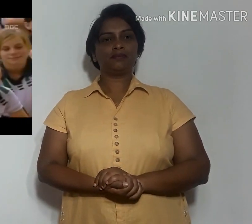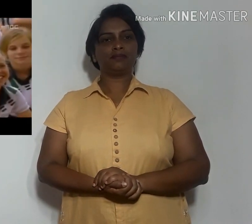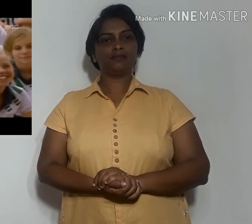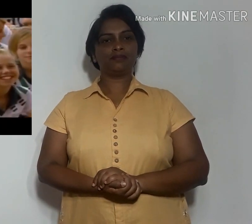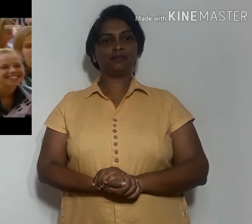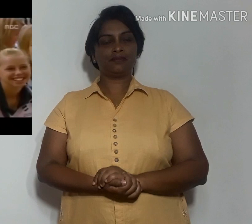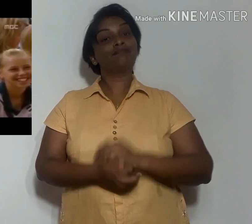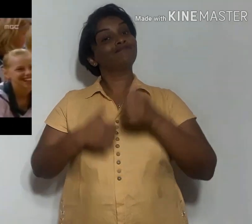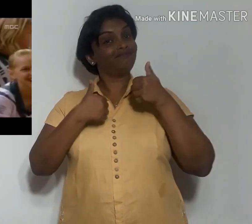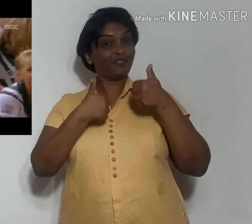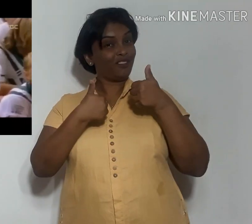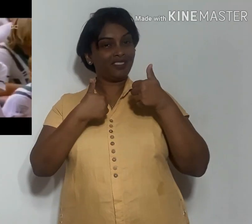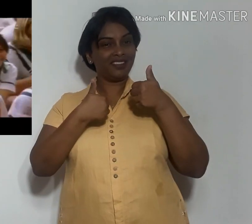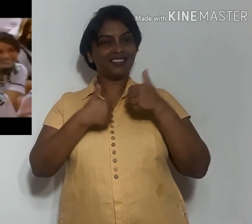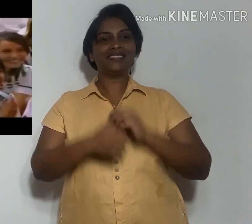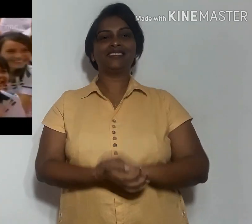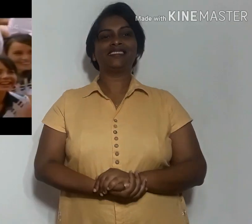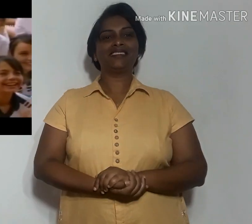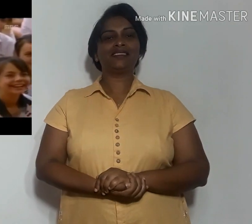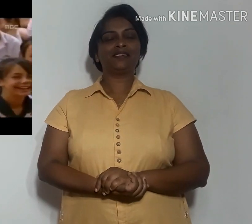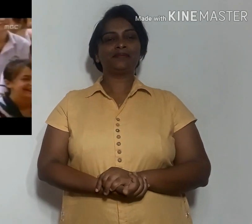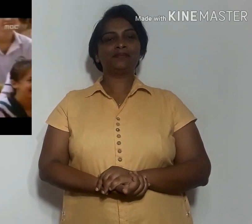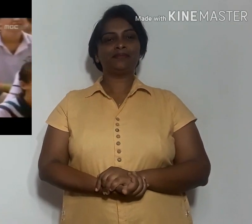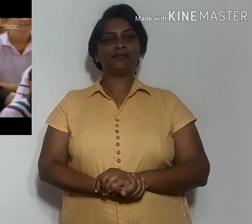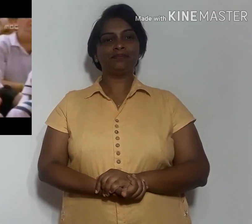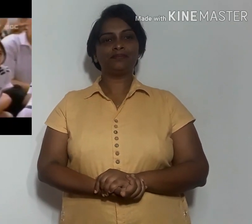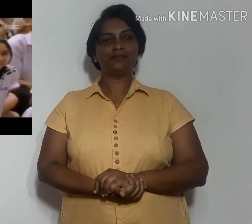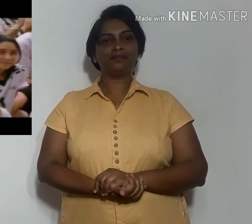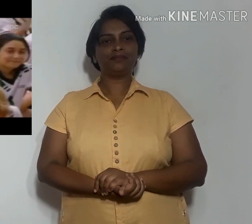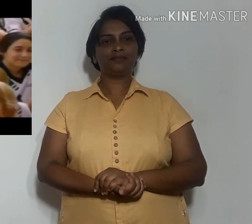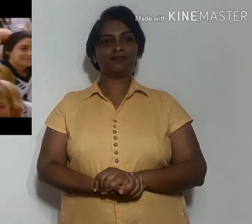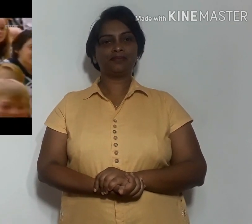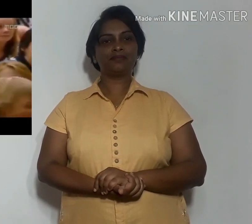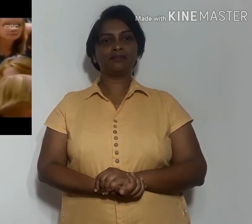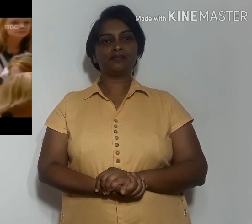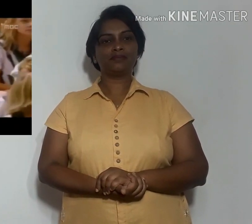There you go. You like that? Yeah. Is that cool? Yeah.